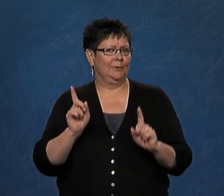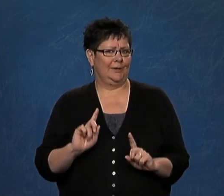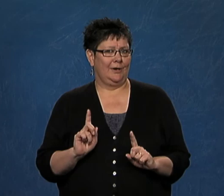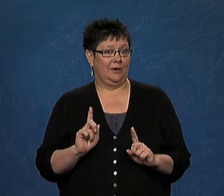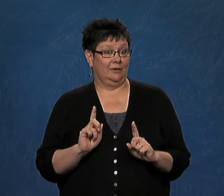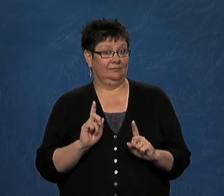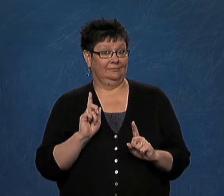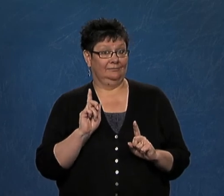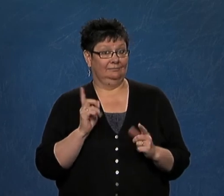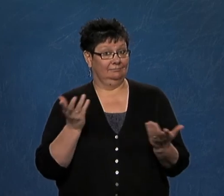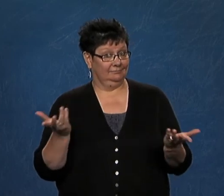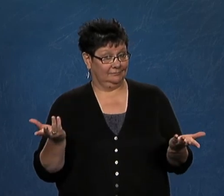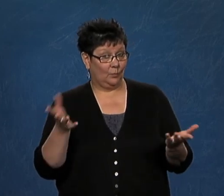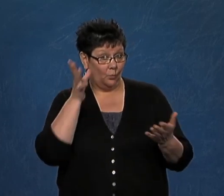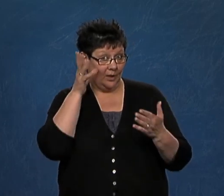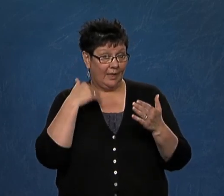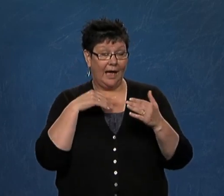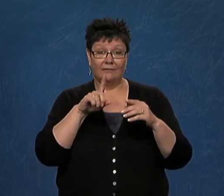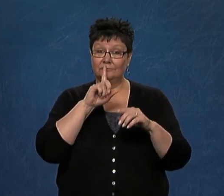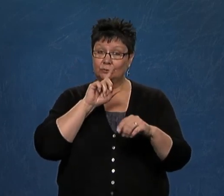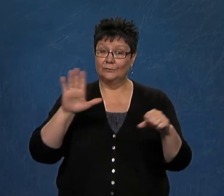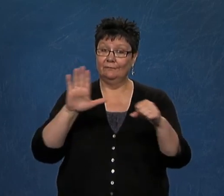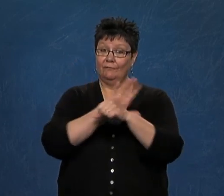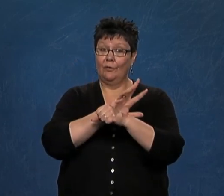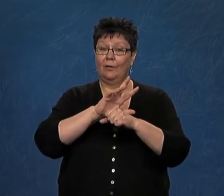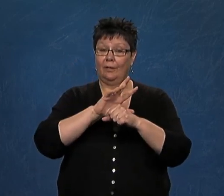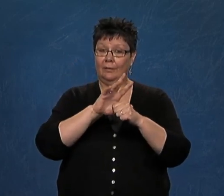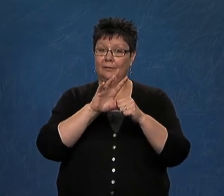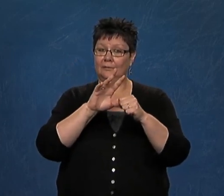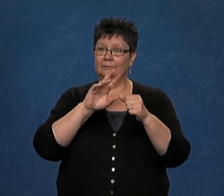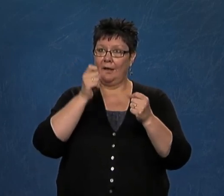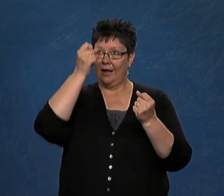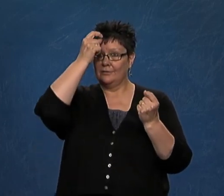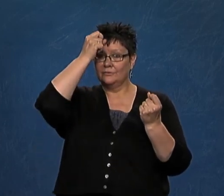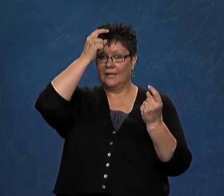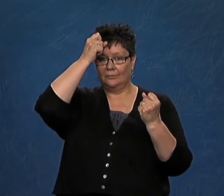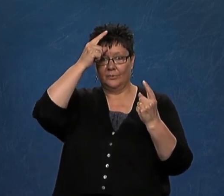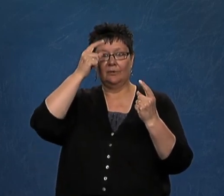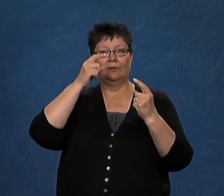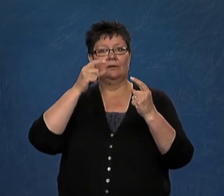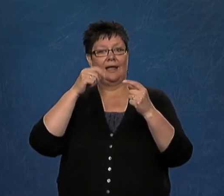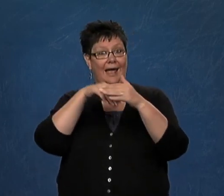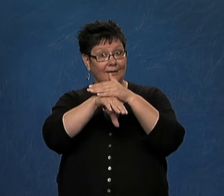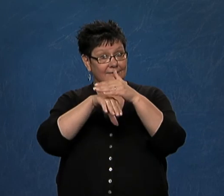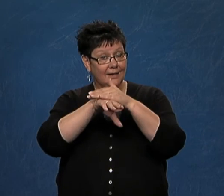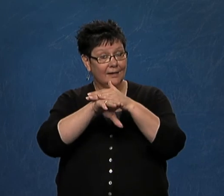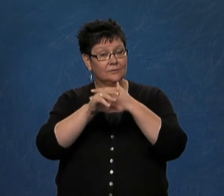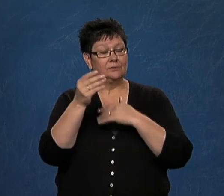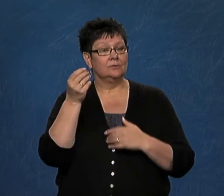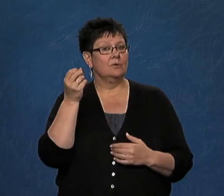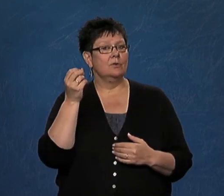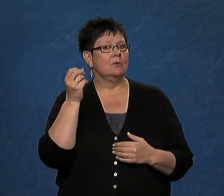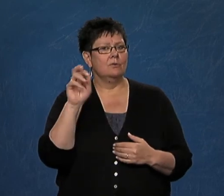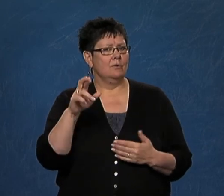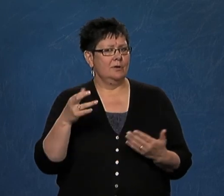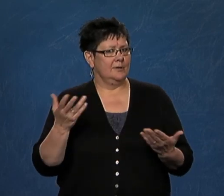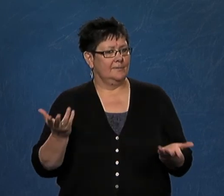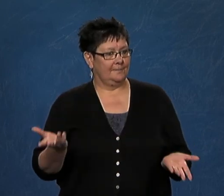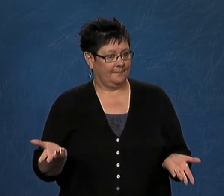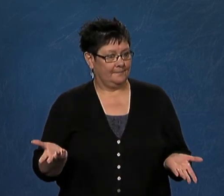interpreting, including technology, is going to be different. Where are we going to be? We need to have a grasp